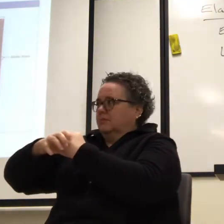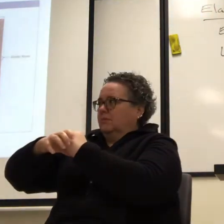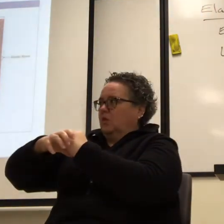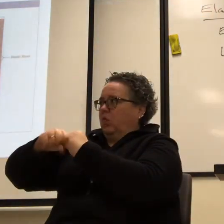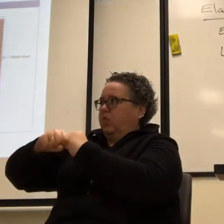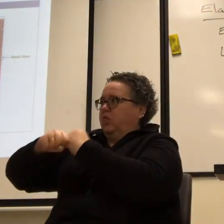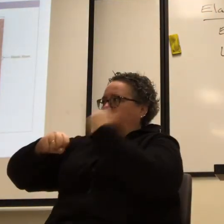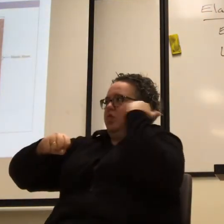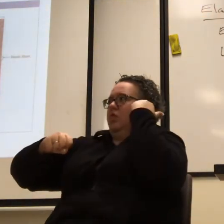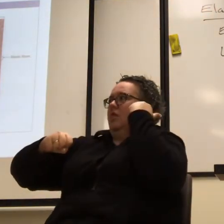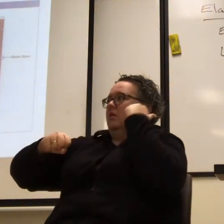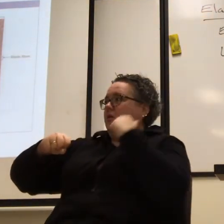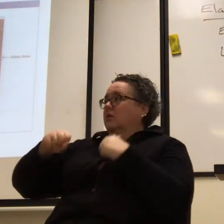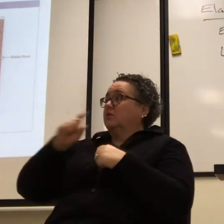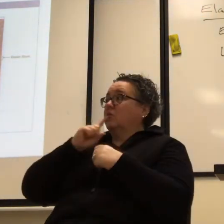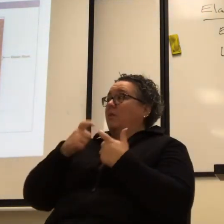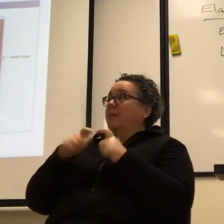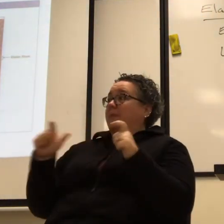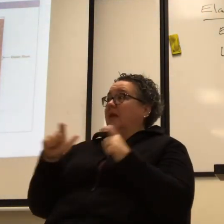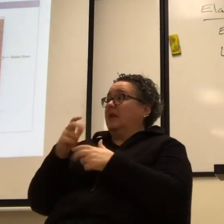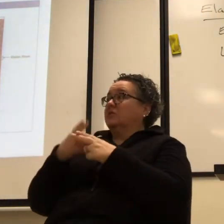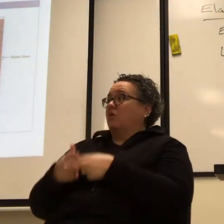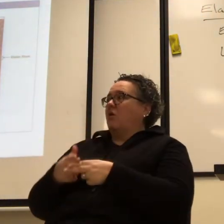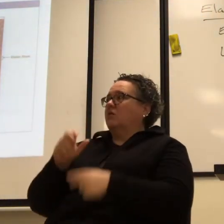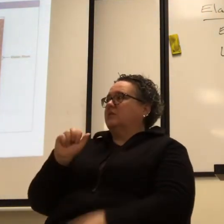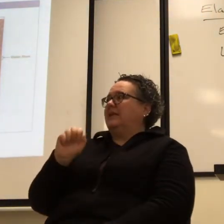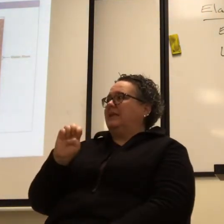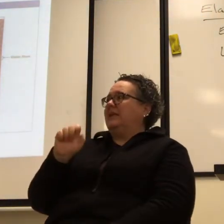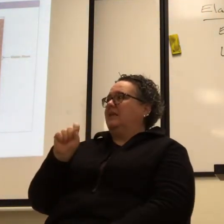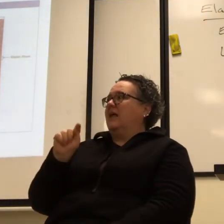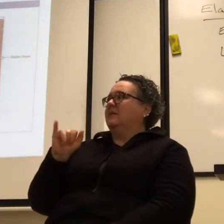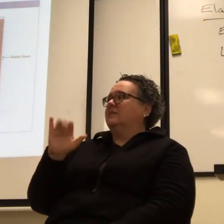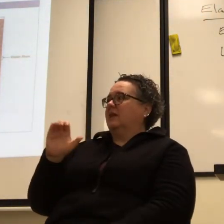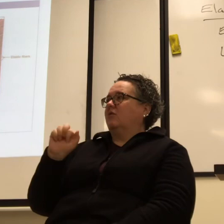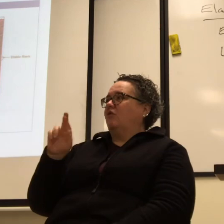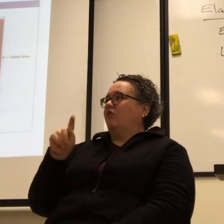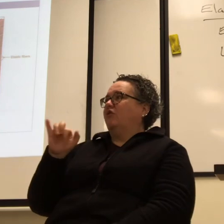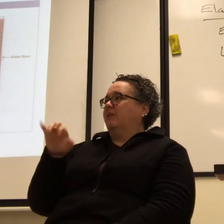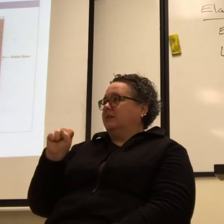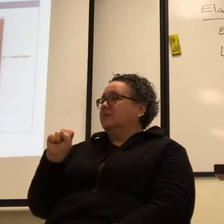category of arteries are called elastic arteries.